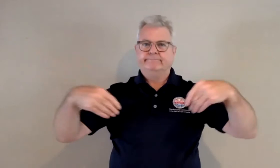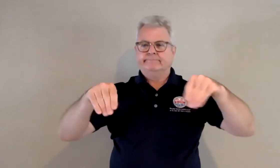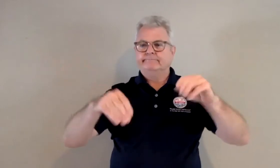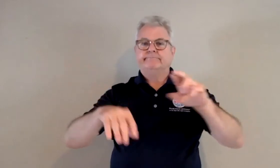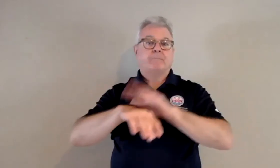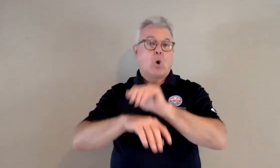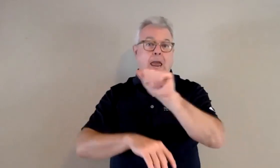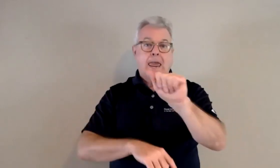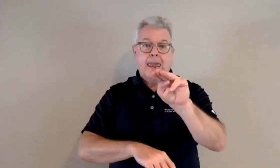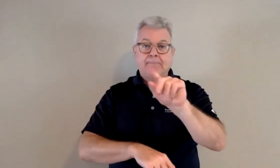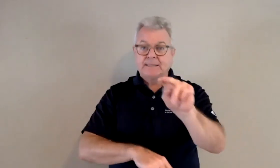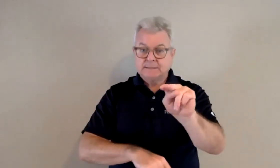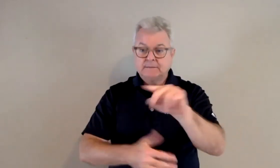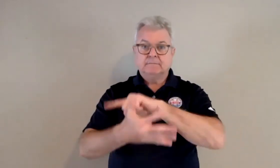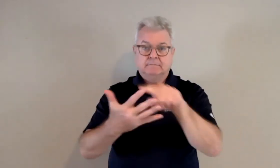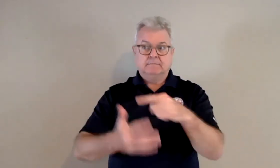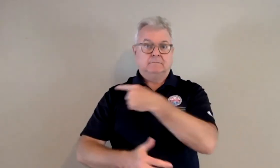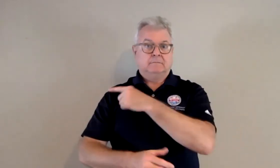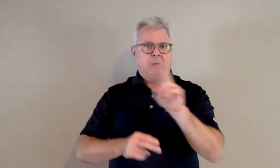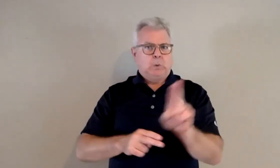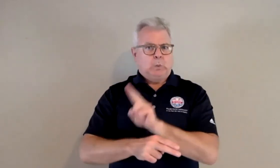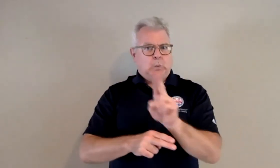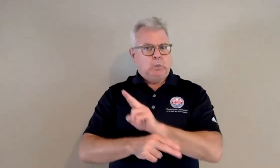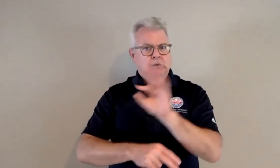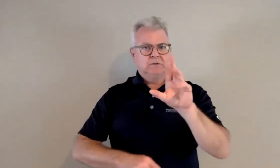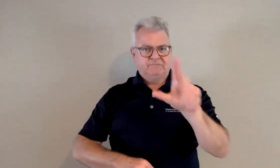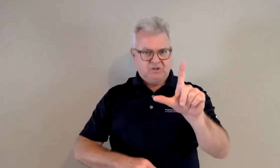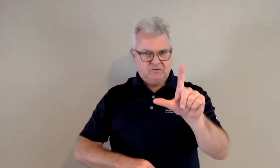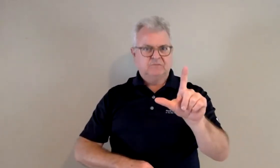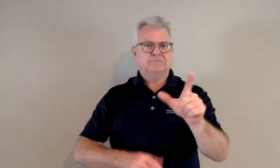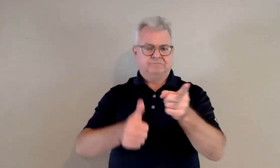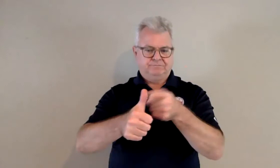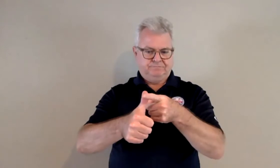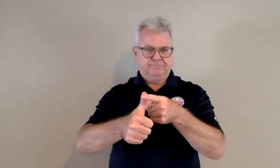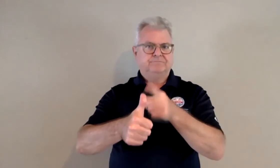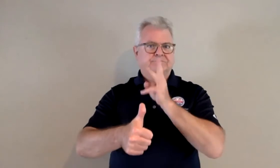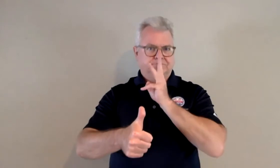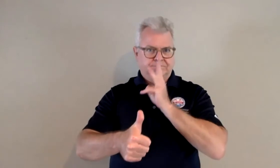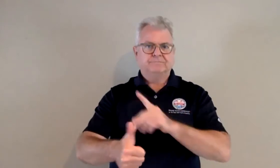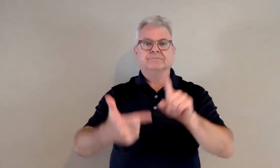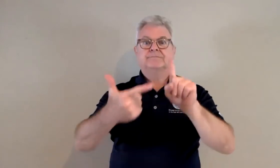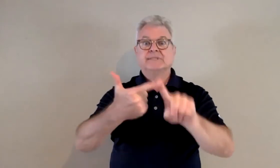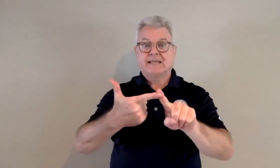or any other large store. You probably could also find it on Amazon. Those would be very